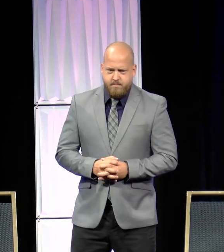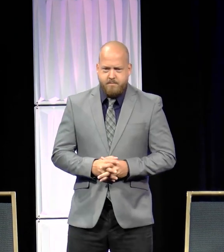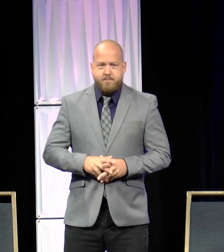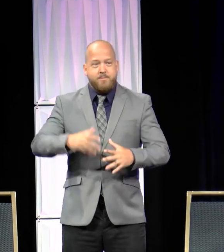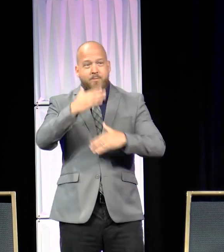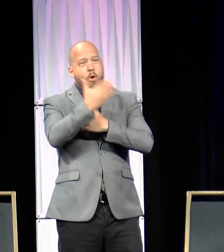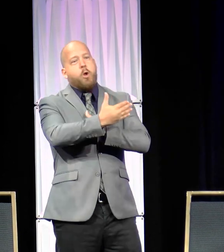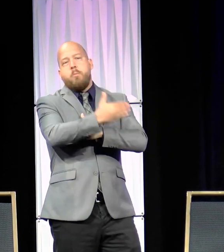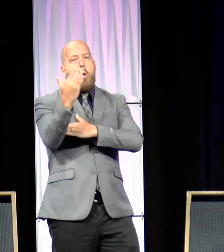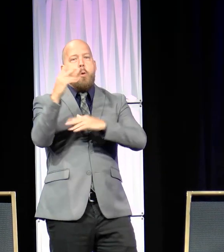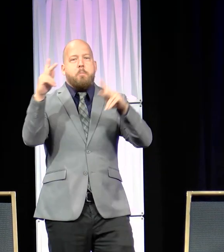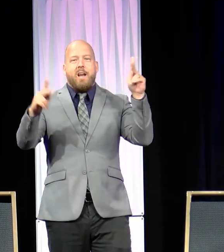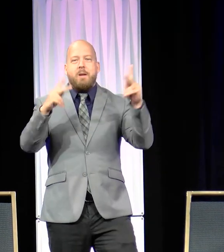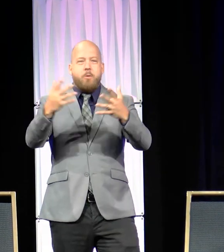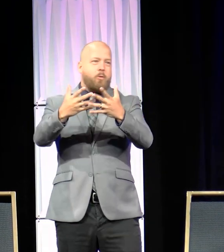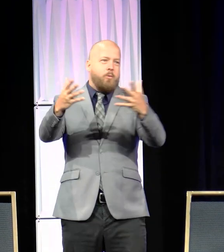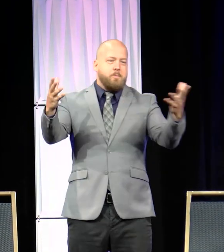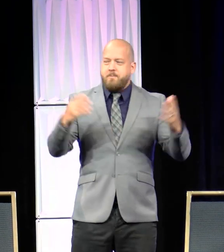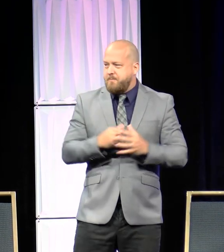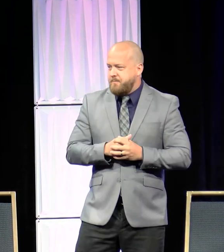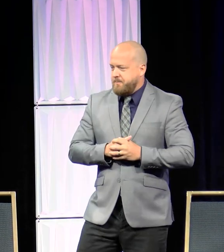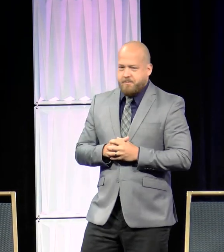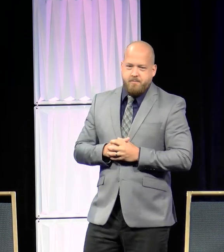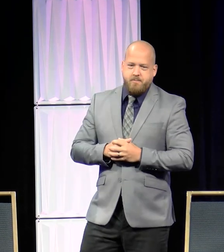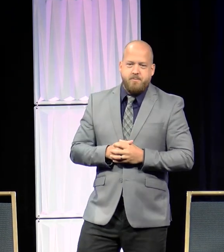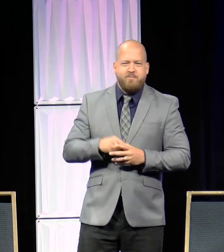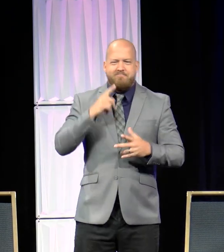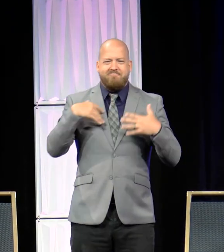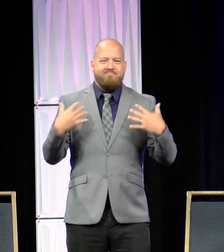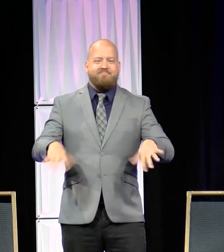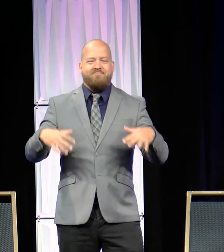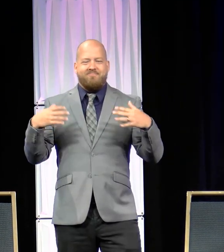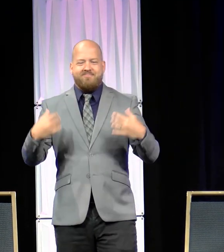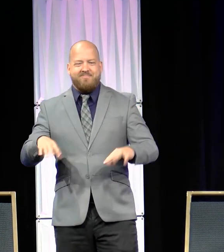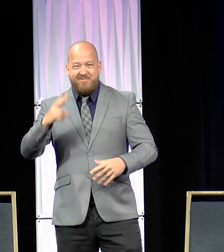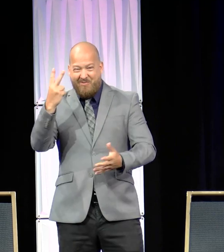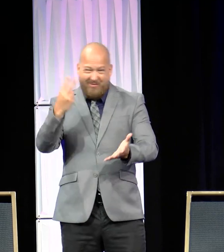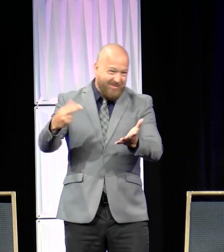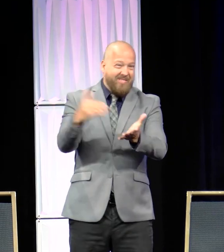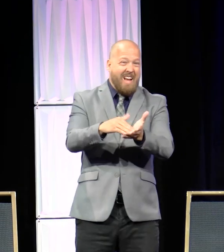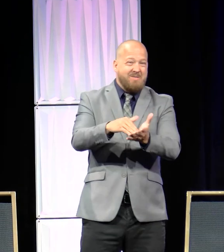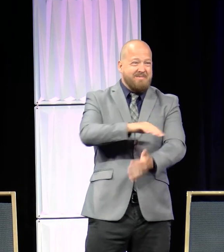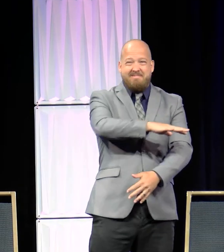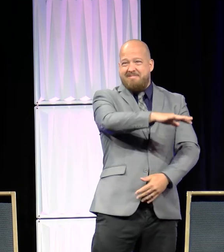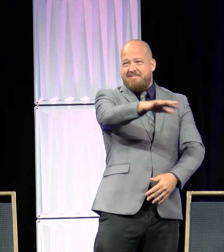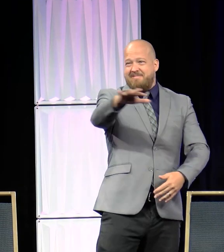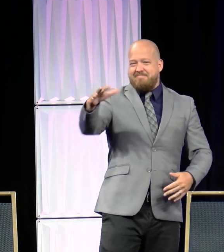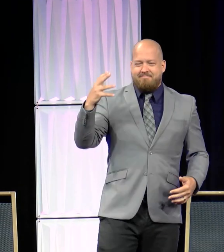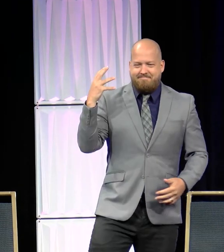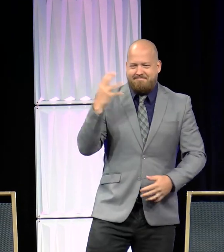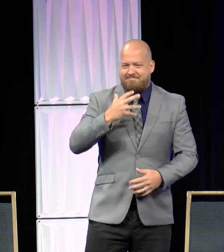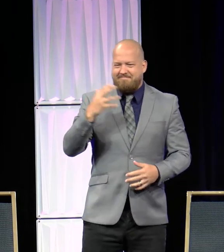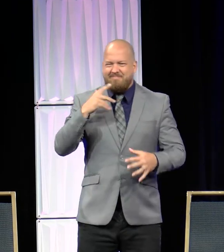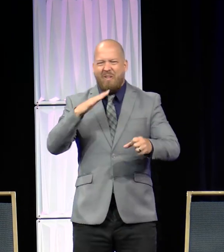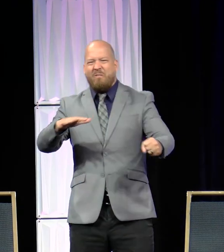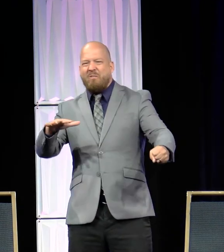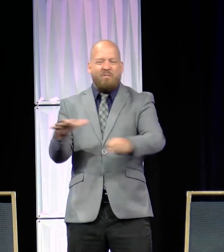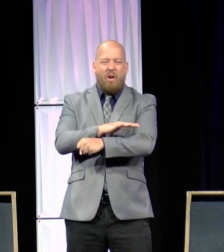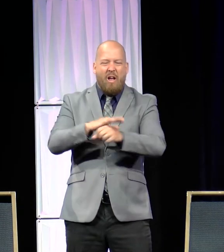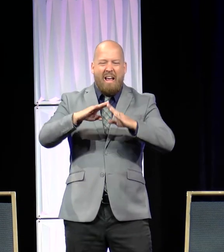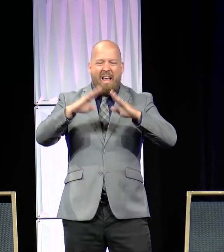It's a pleasure to be here. Yes, 2,000 people, this room is full. It's definitely a pleasure and a